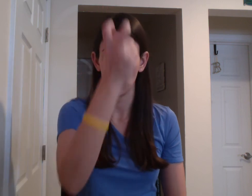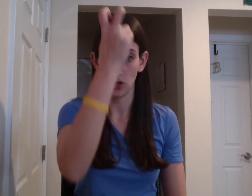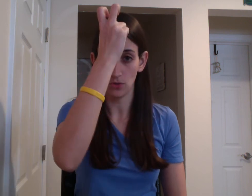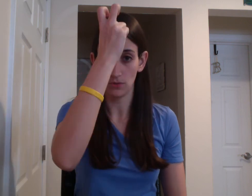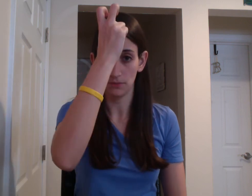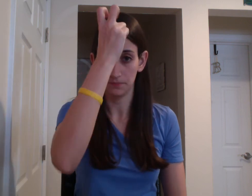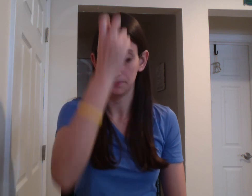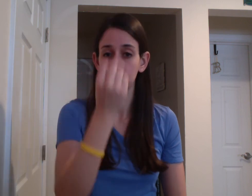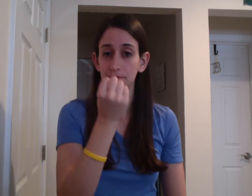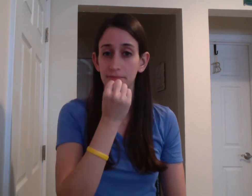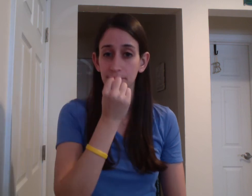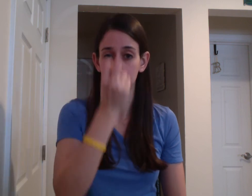Goat.